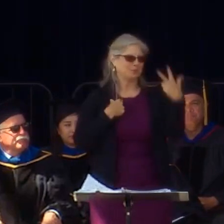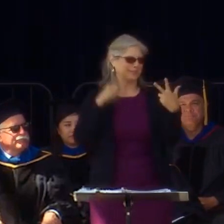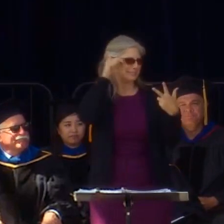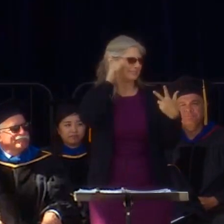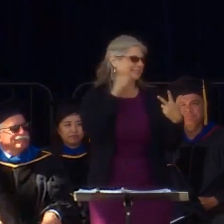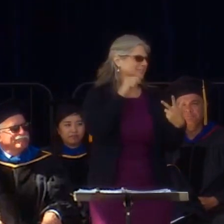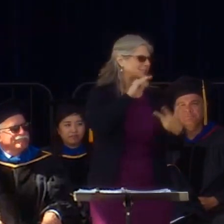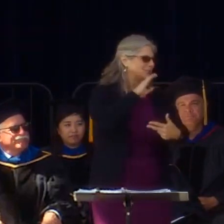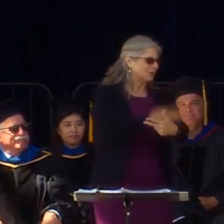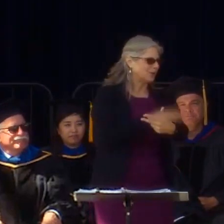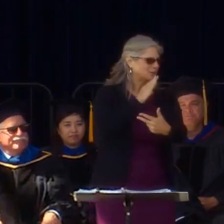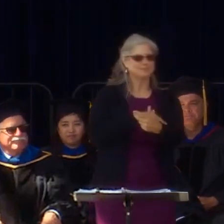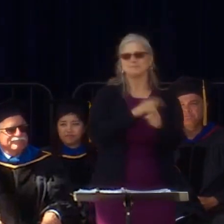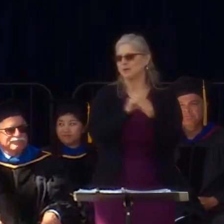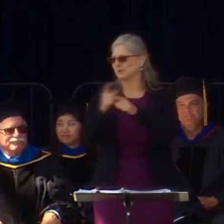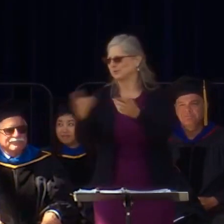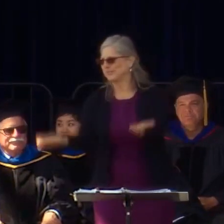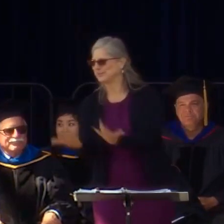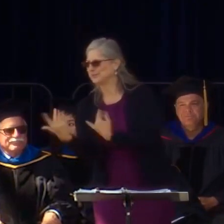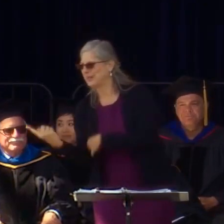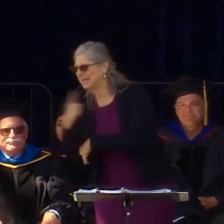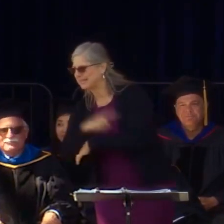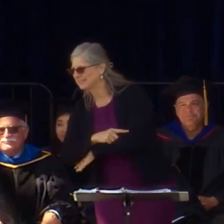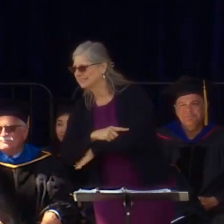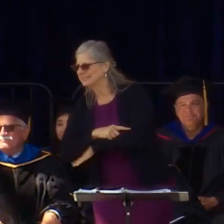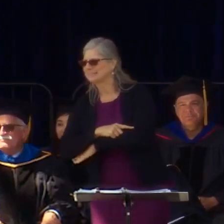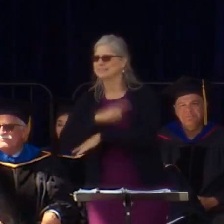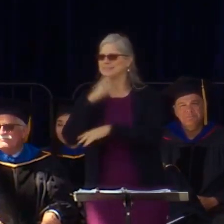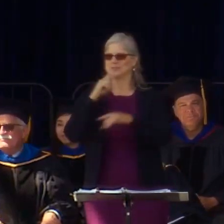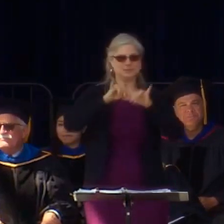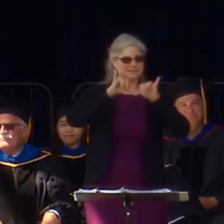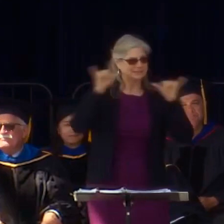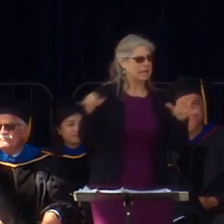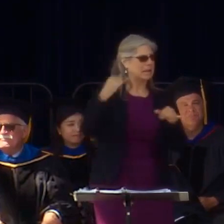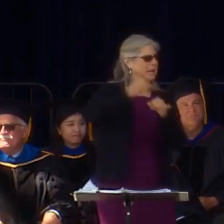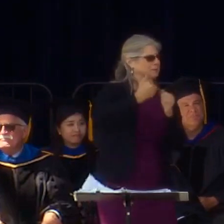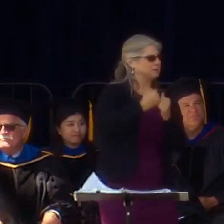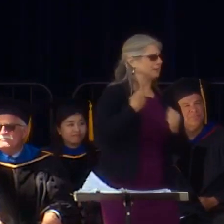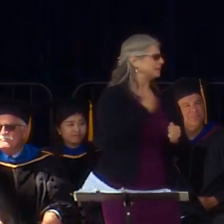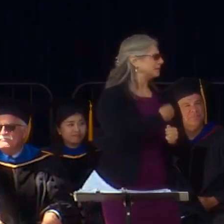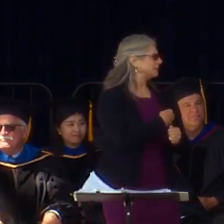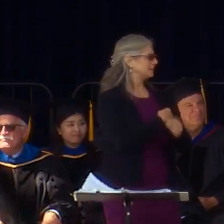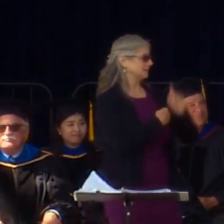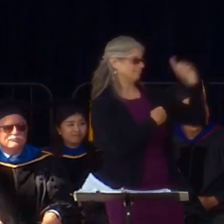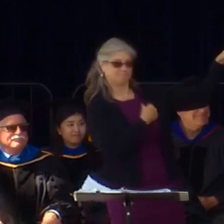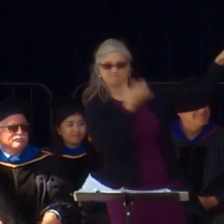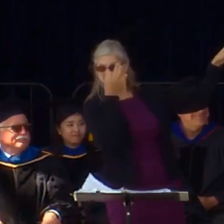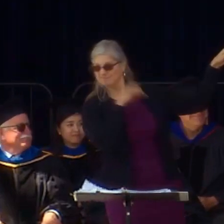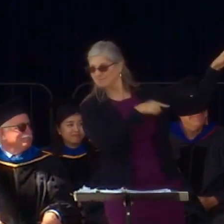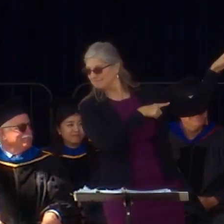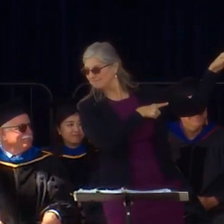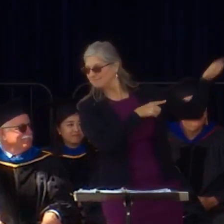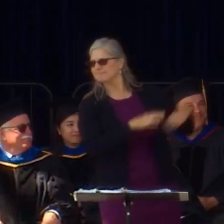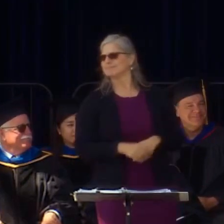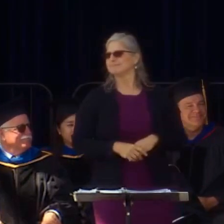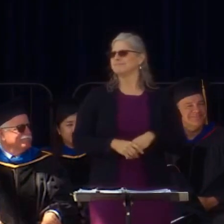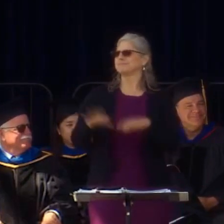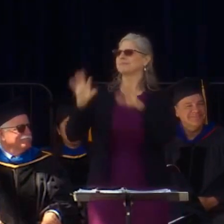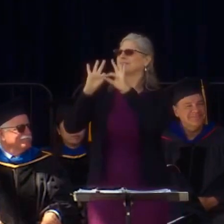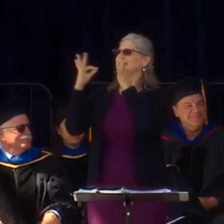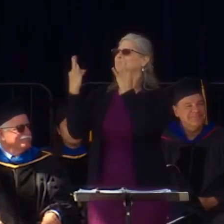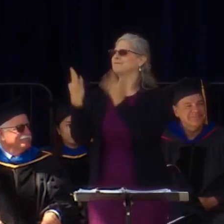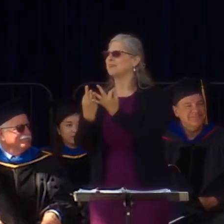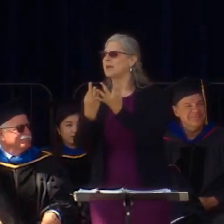teenage daughters, who are also here today, to stay on campus with us, right there, at a